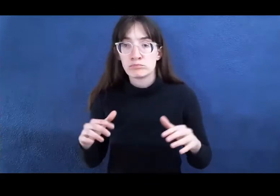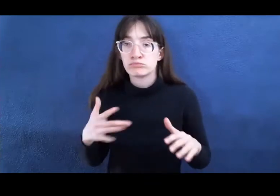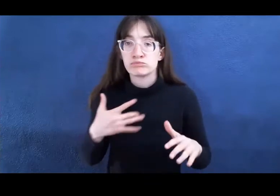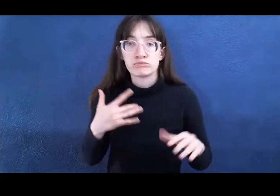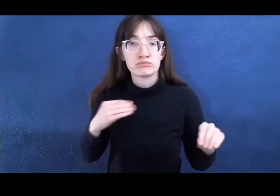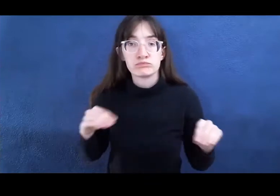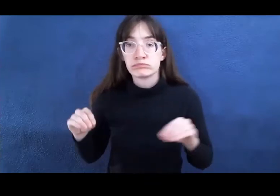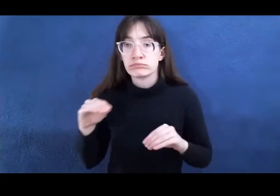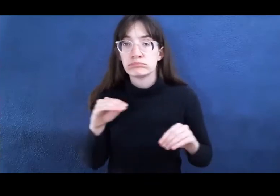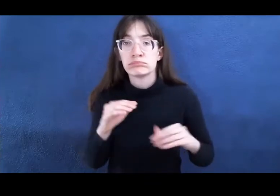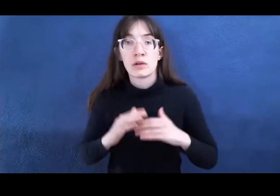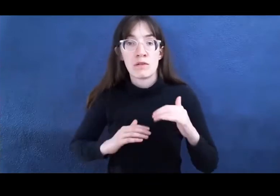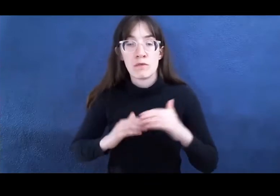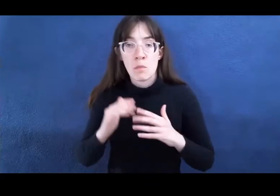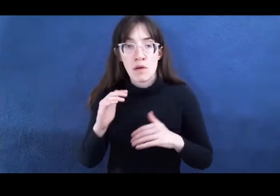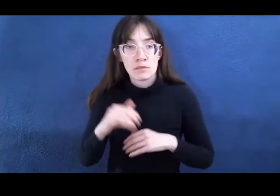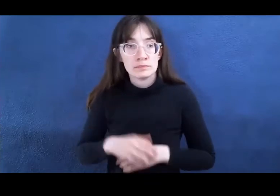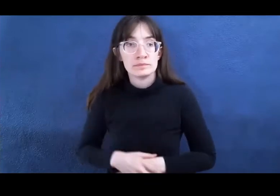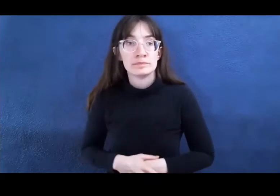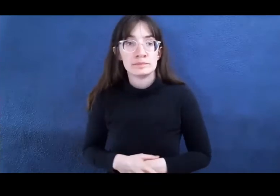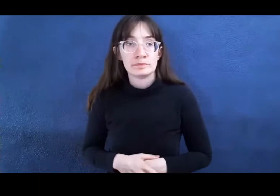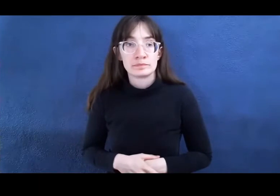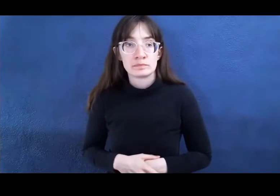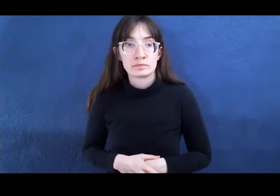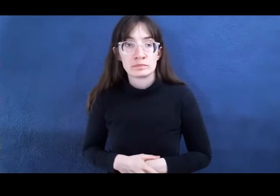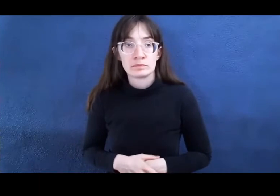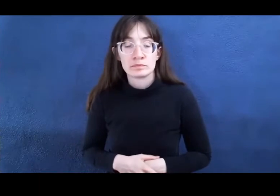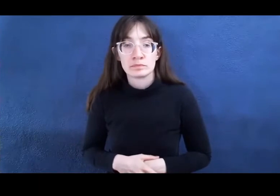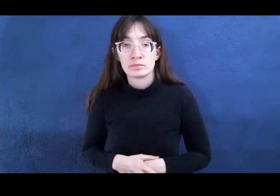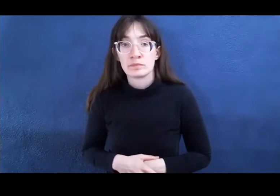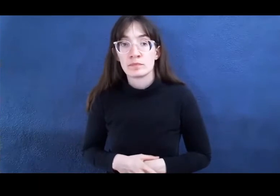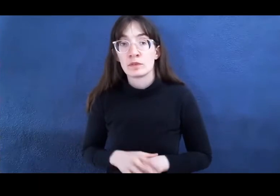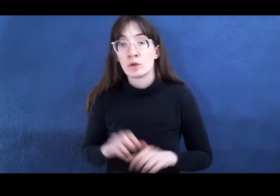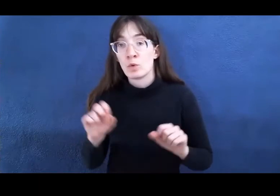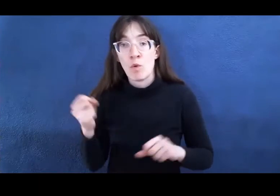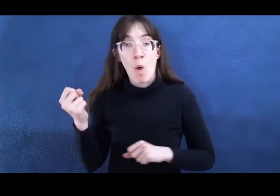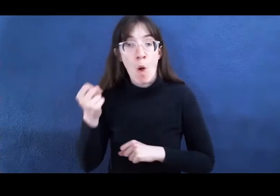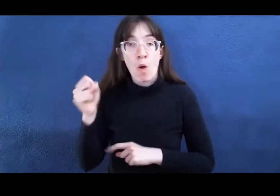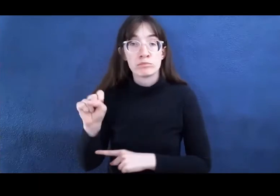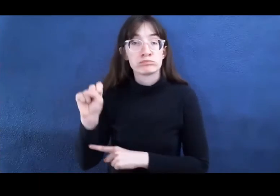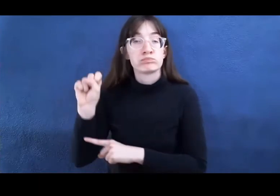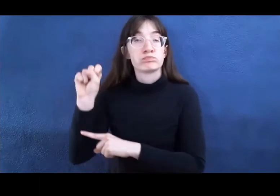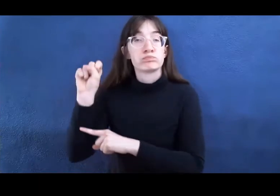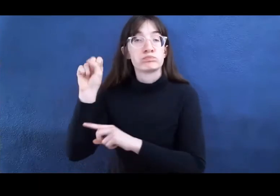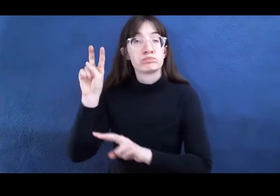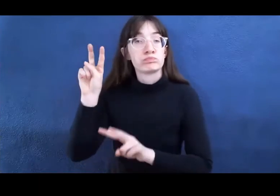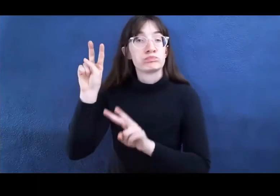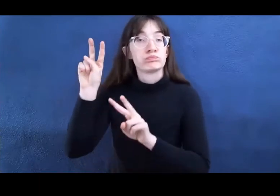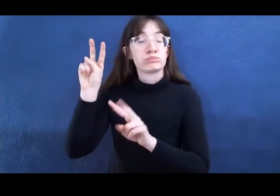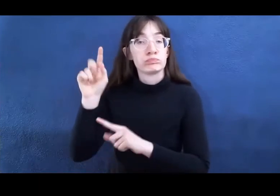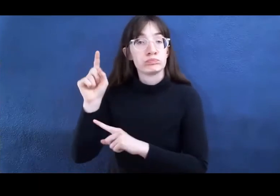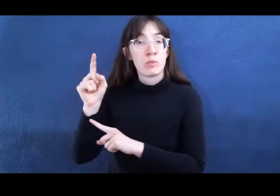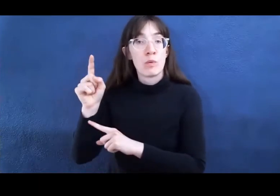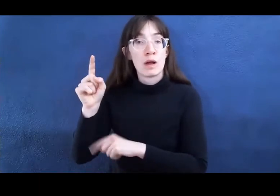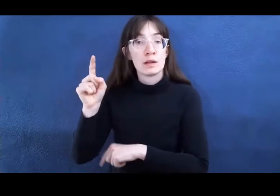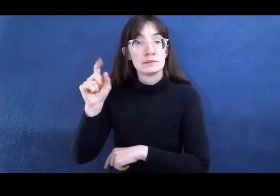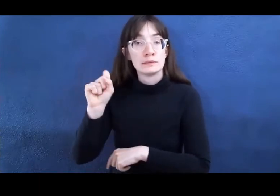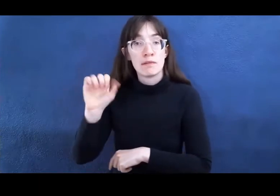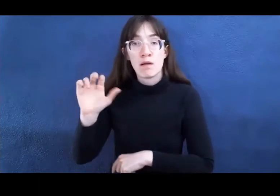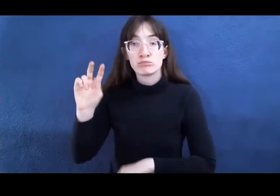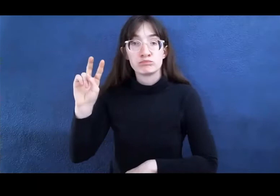You may choose to move between these places or maybe holding one place for a count or two.